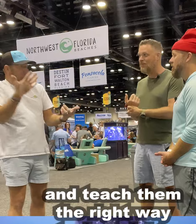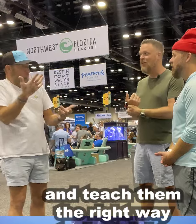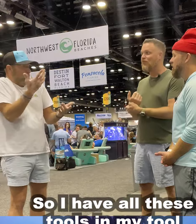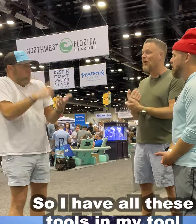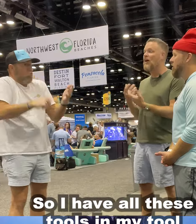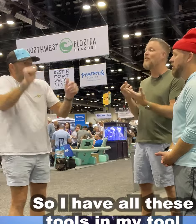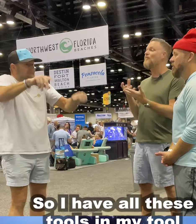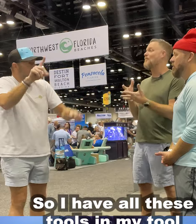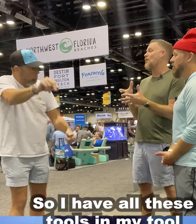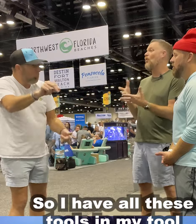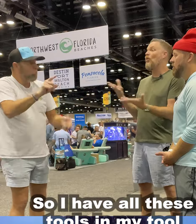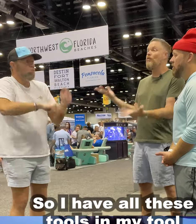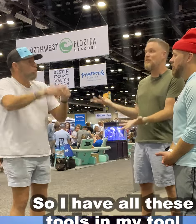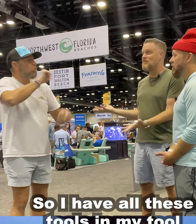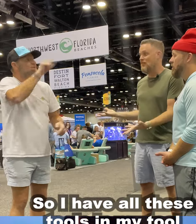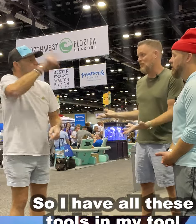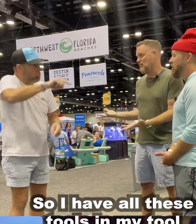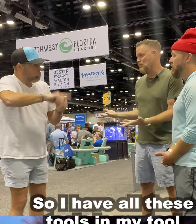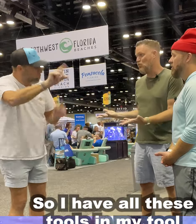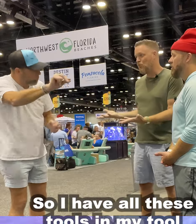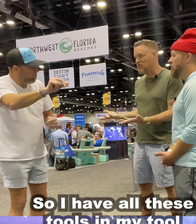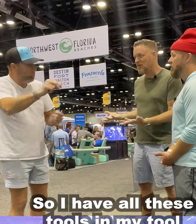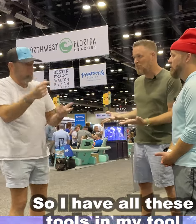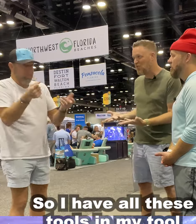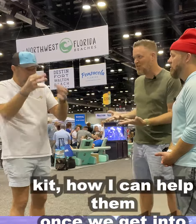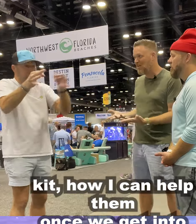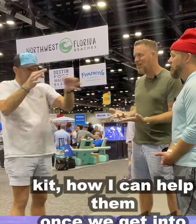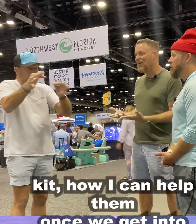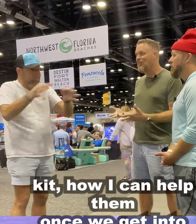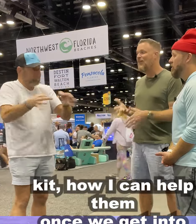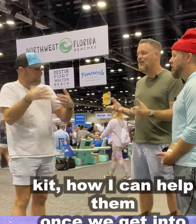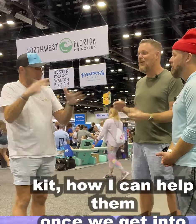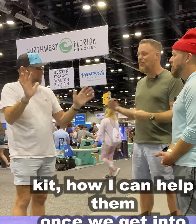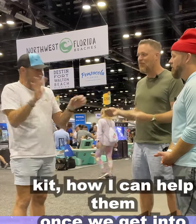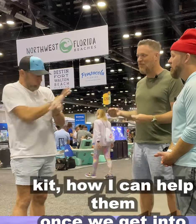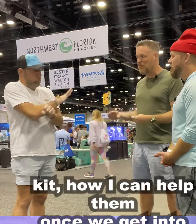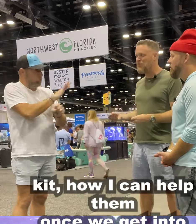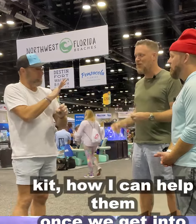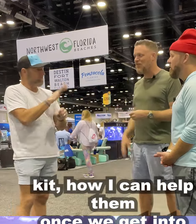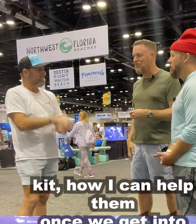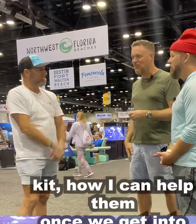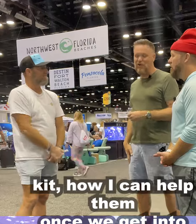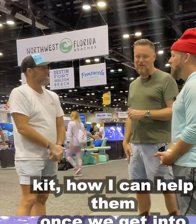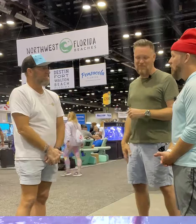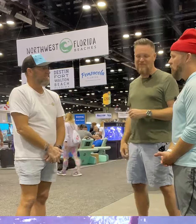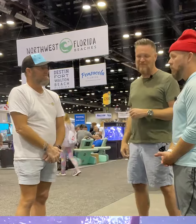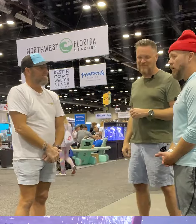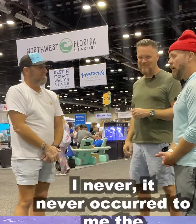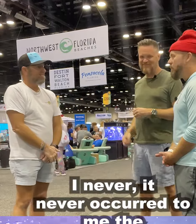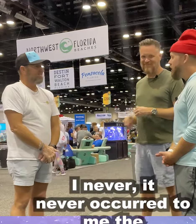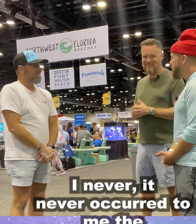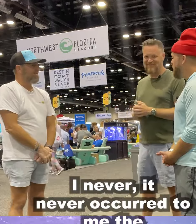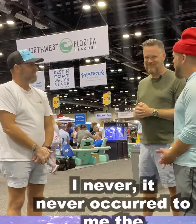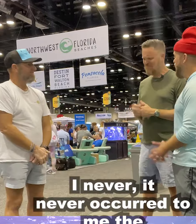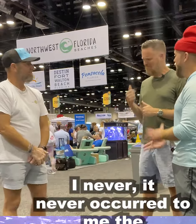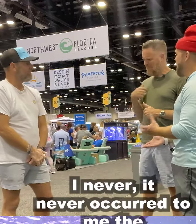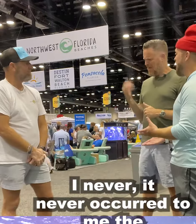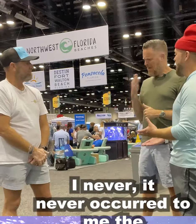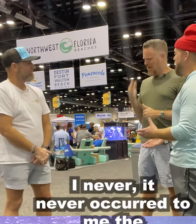right? But I have all these tools in my toolkit on how I can help them once we get under the water. I never, it never occurred to